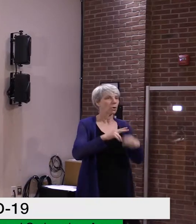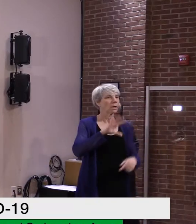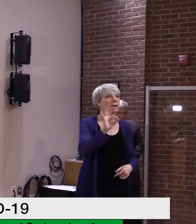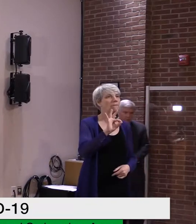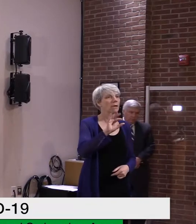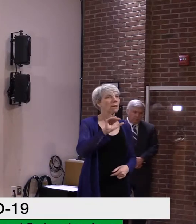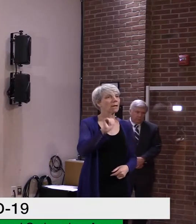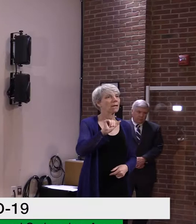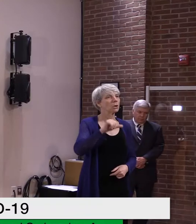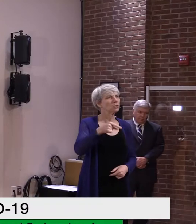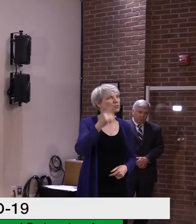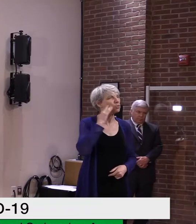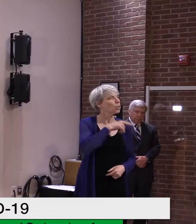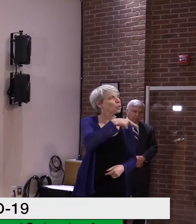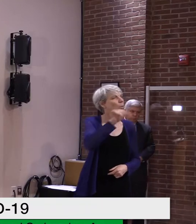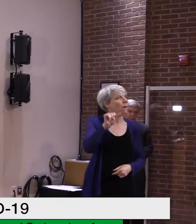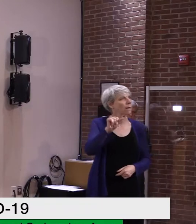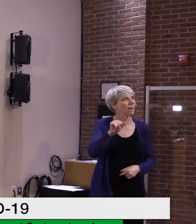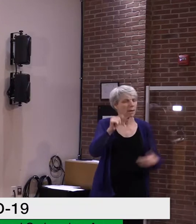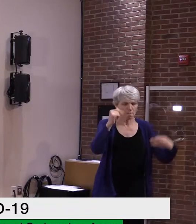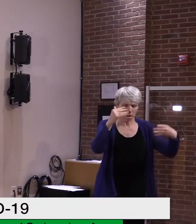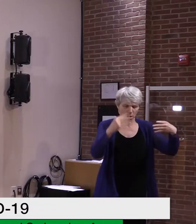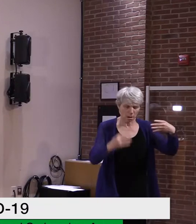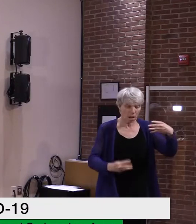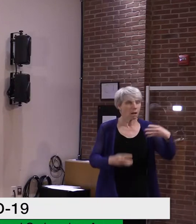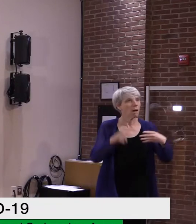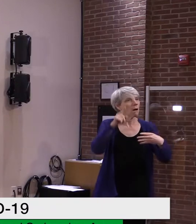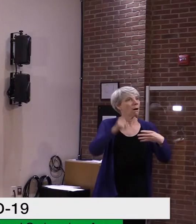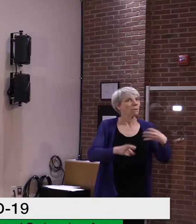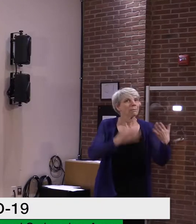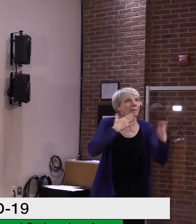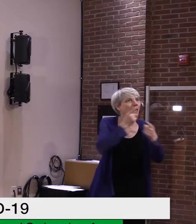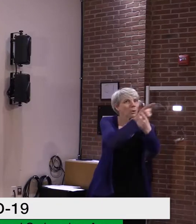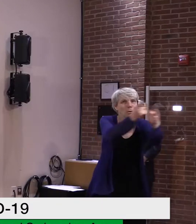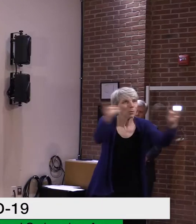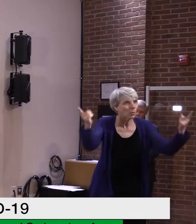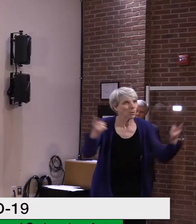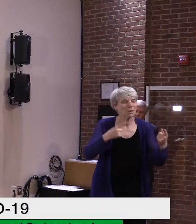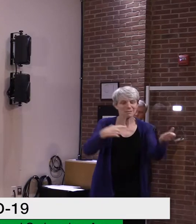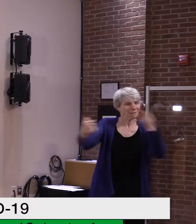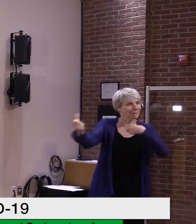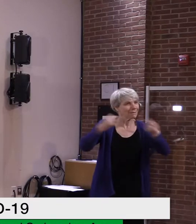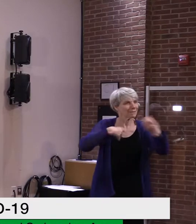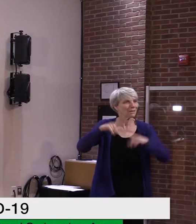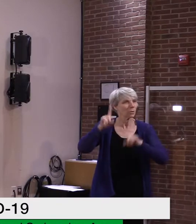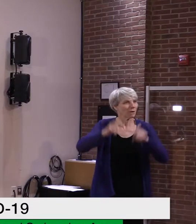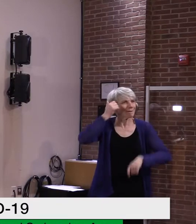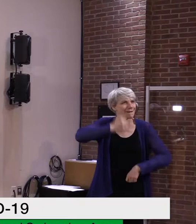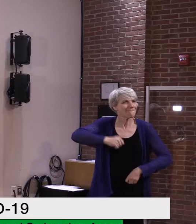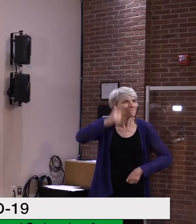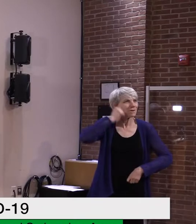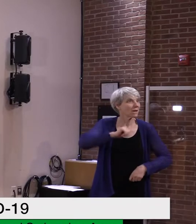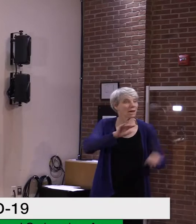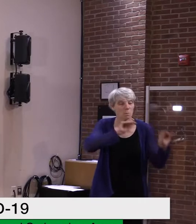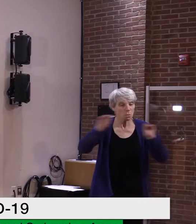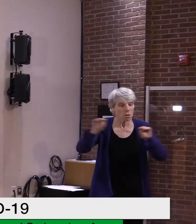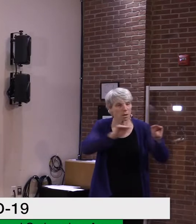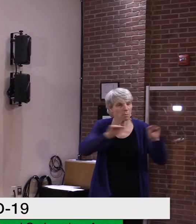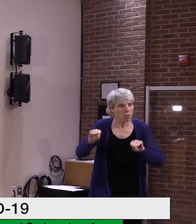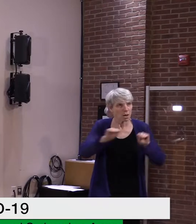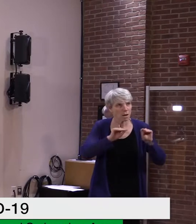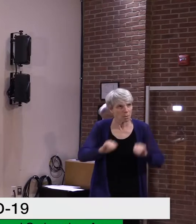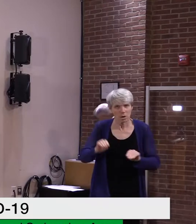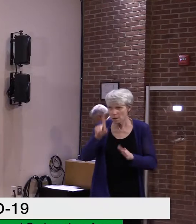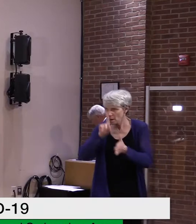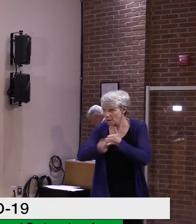healthvermont.gov/myvaccine. We have a lot of information there that was inspired by questions we get every day from other Vermonters.